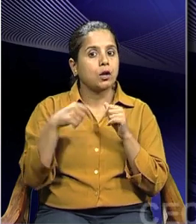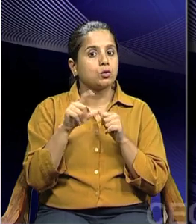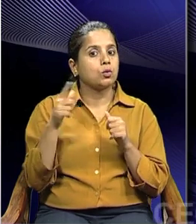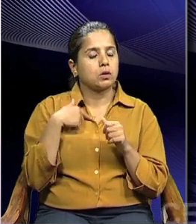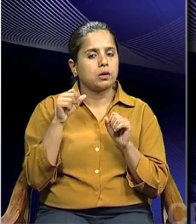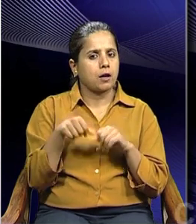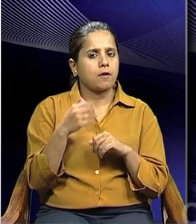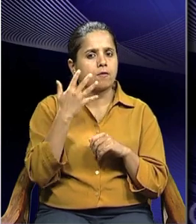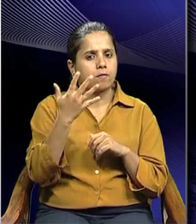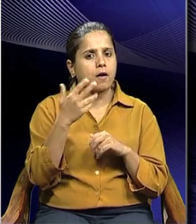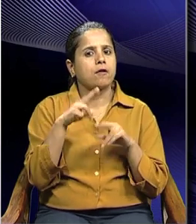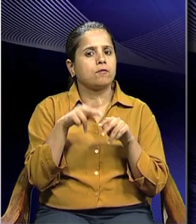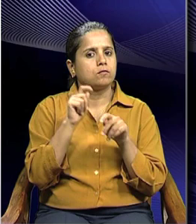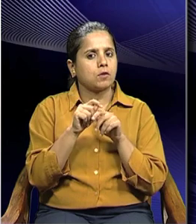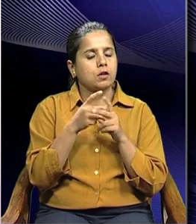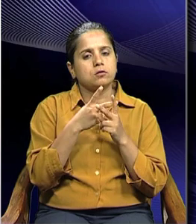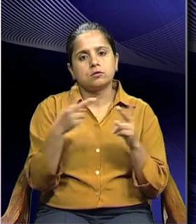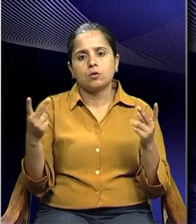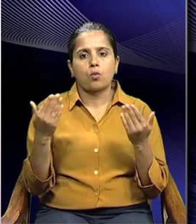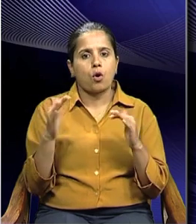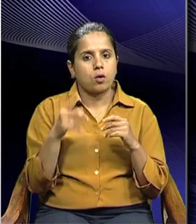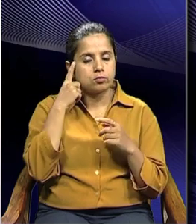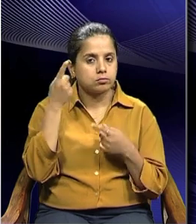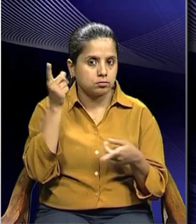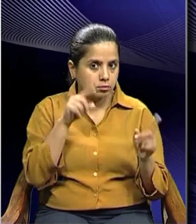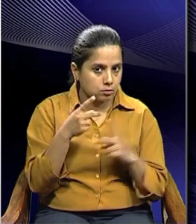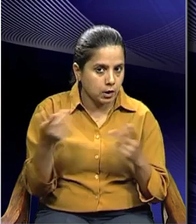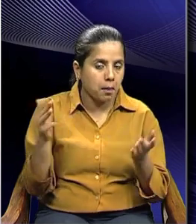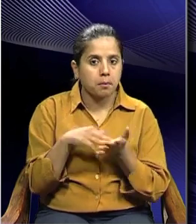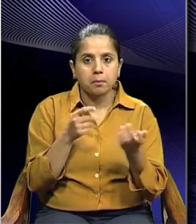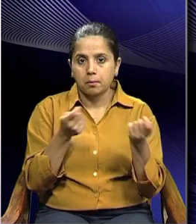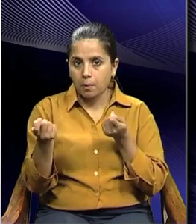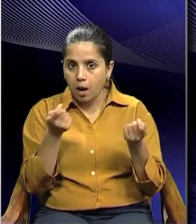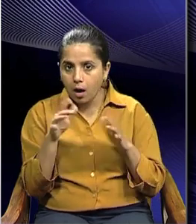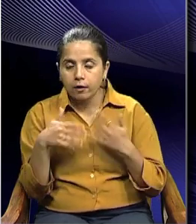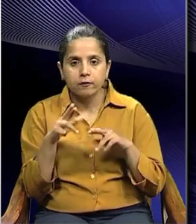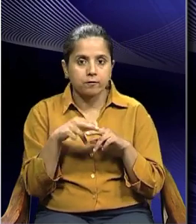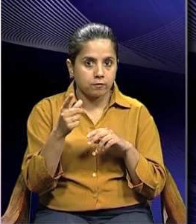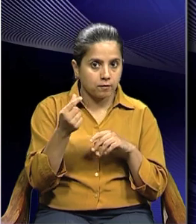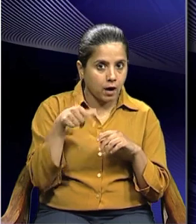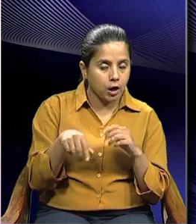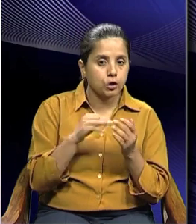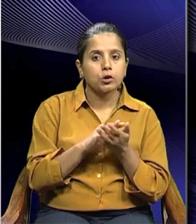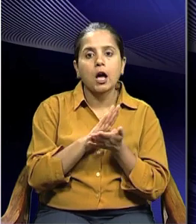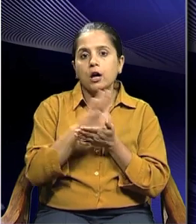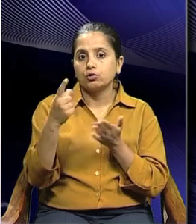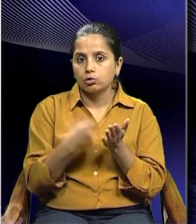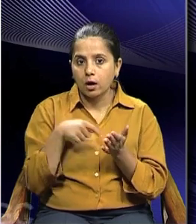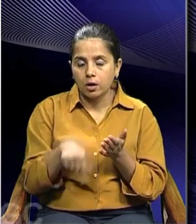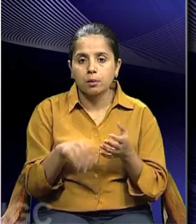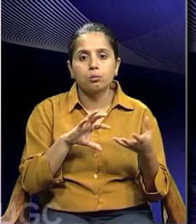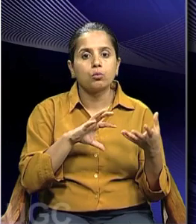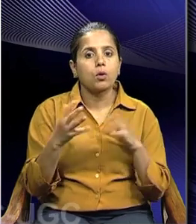can take 5 functional perspectives. It can be strategy, marketing, finance, human resources and production